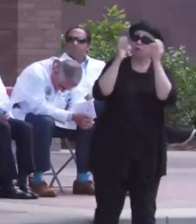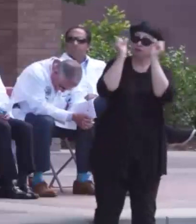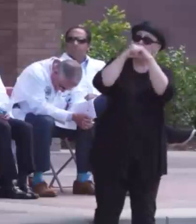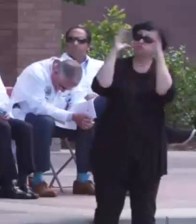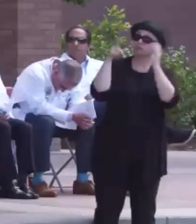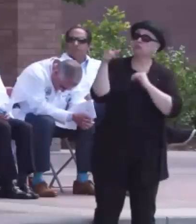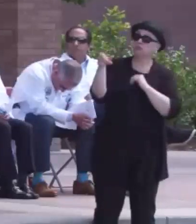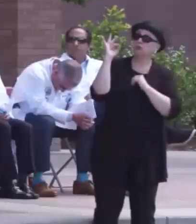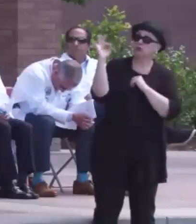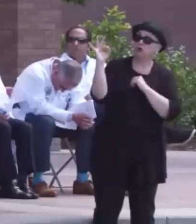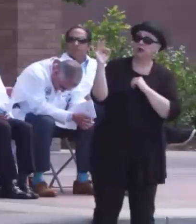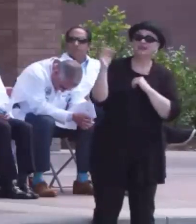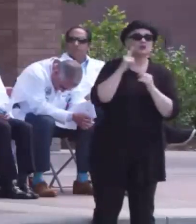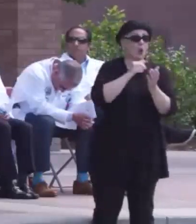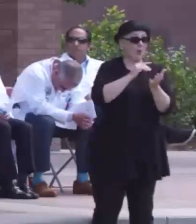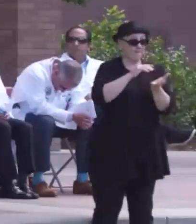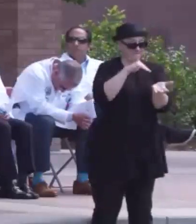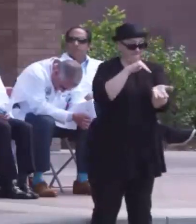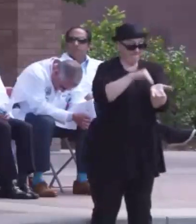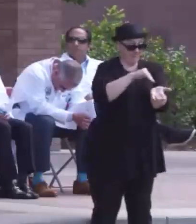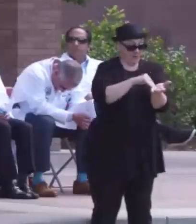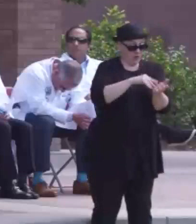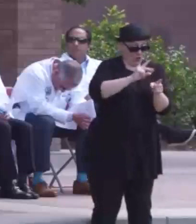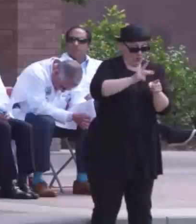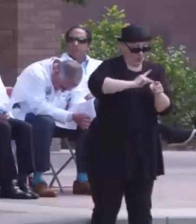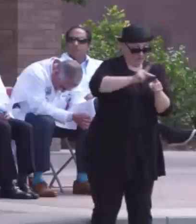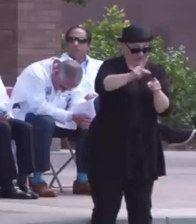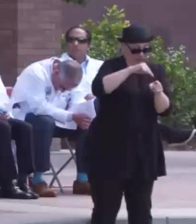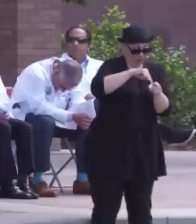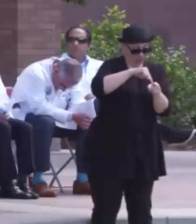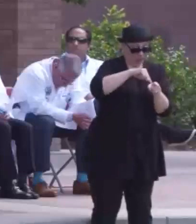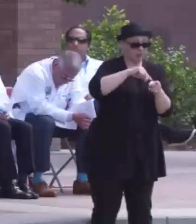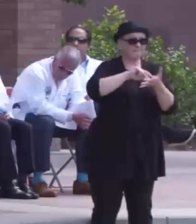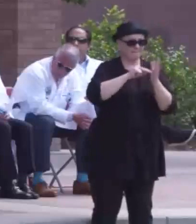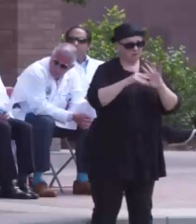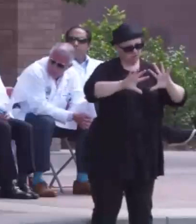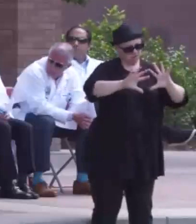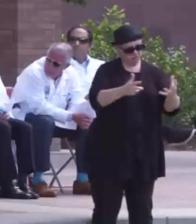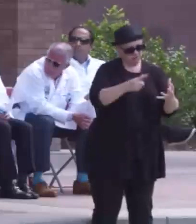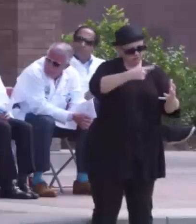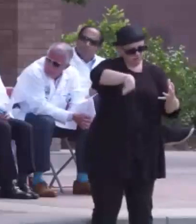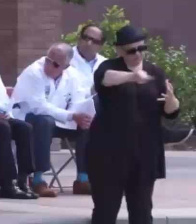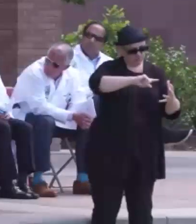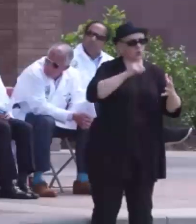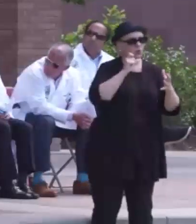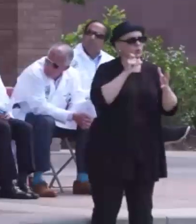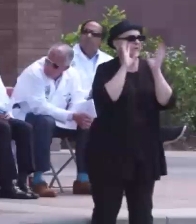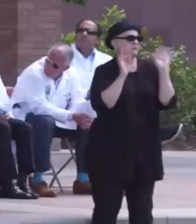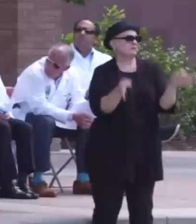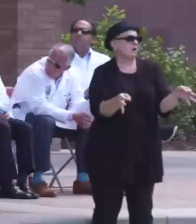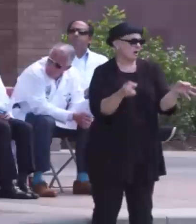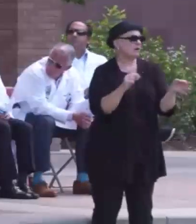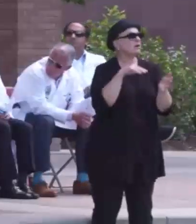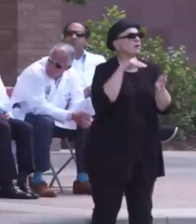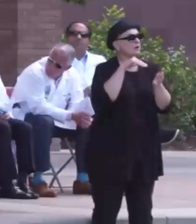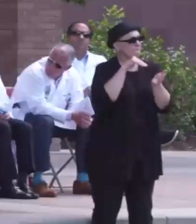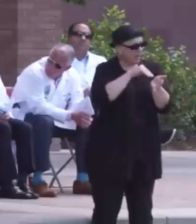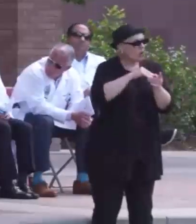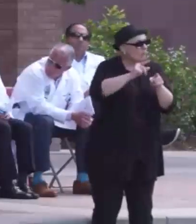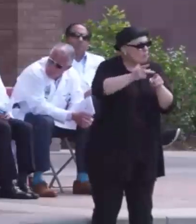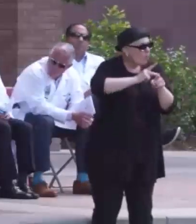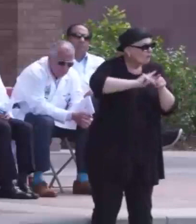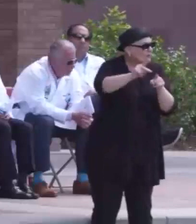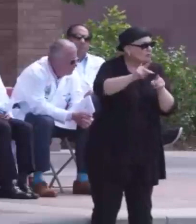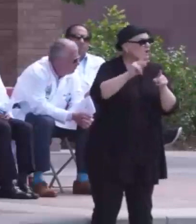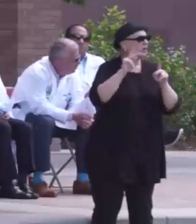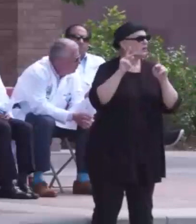a set of beliefs about the ideal roles and responsibilities of medical professionals in the world where people are sick